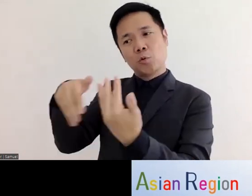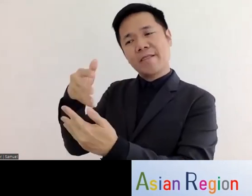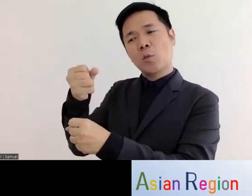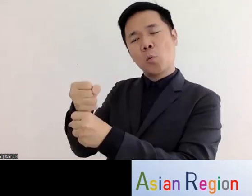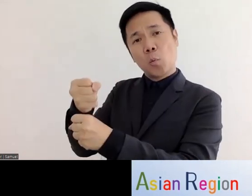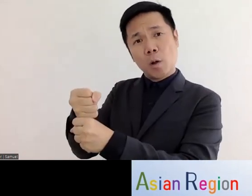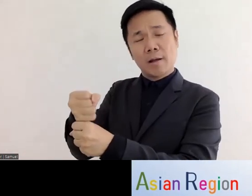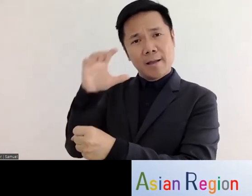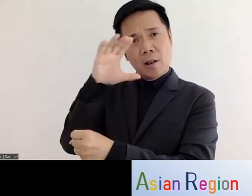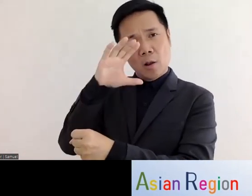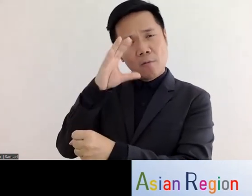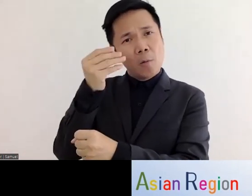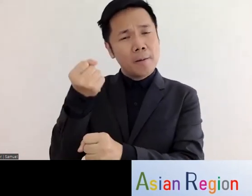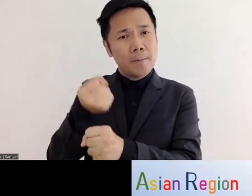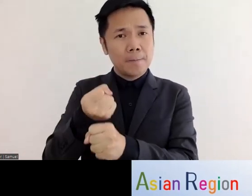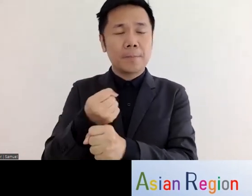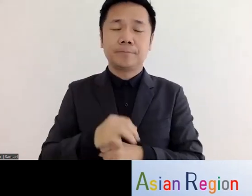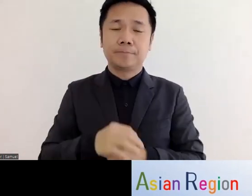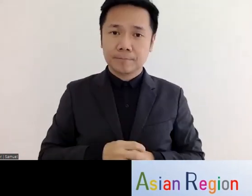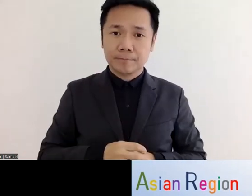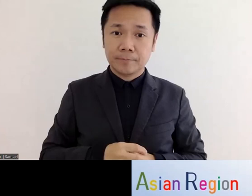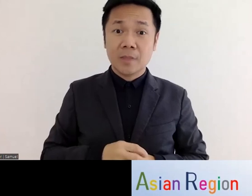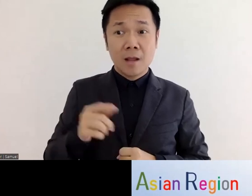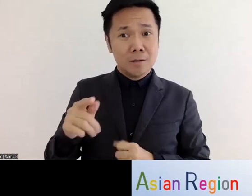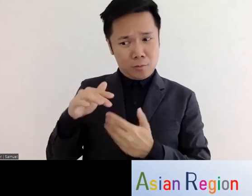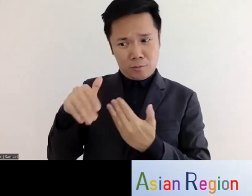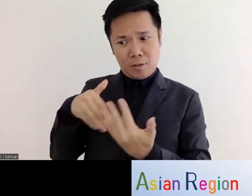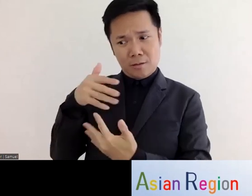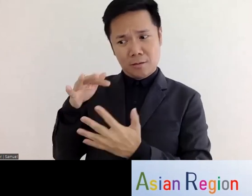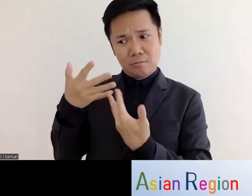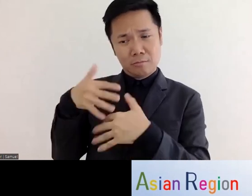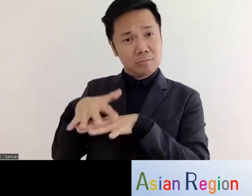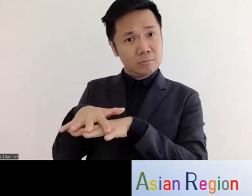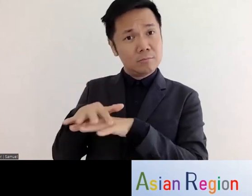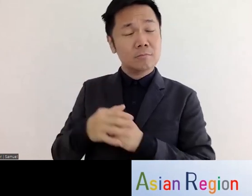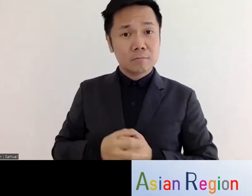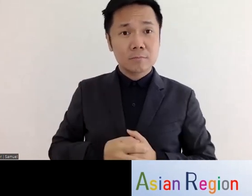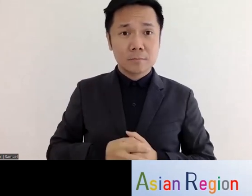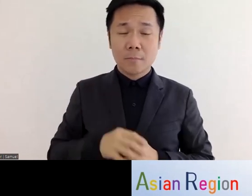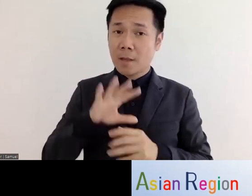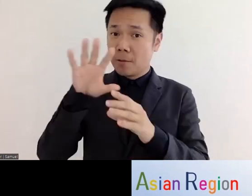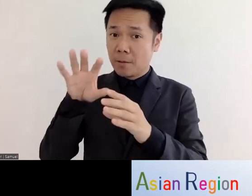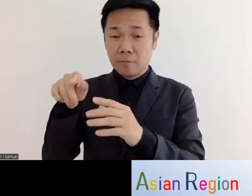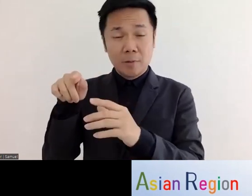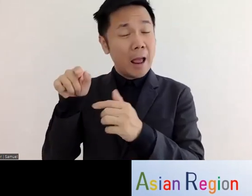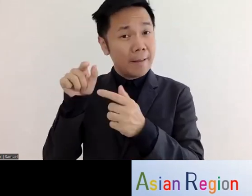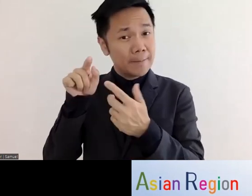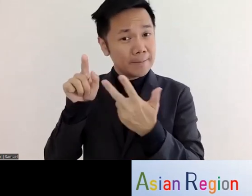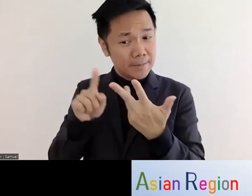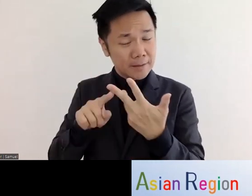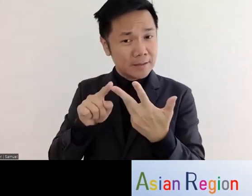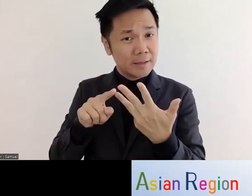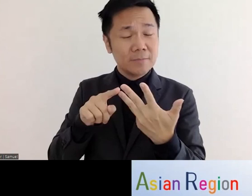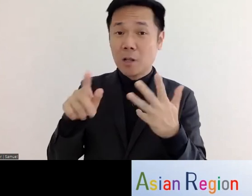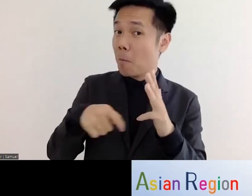more to make the society is more inclusive, and massive education and socialization of a program